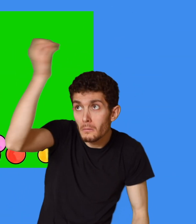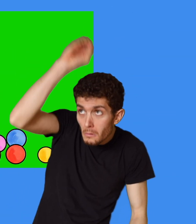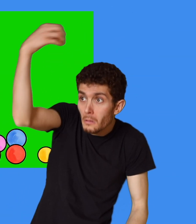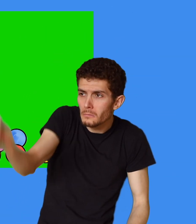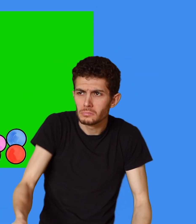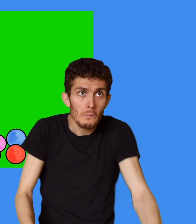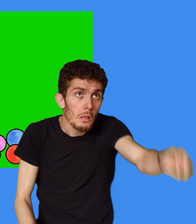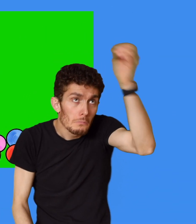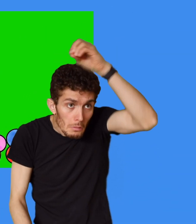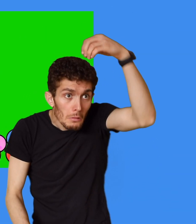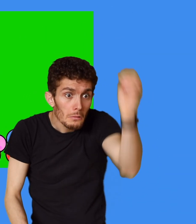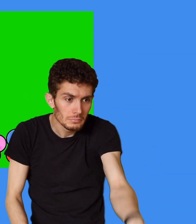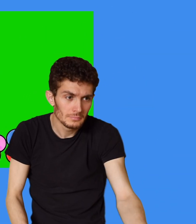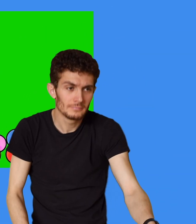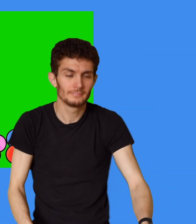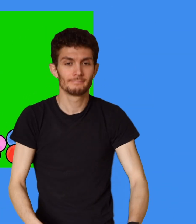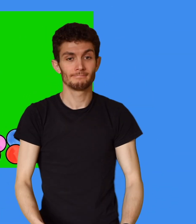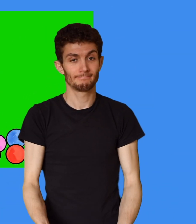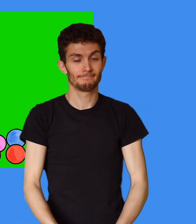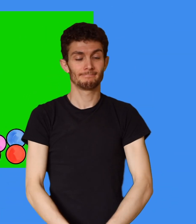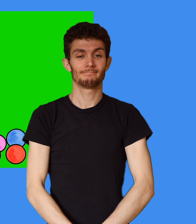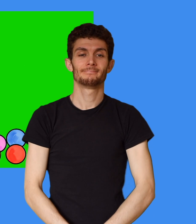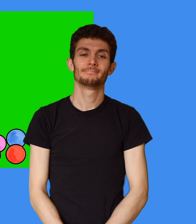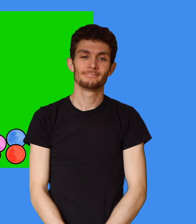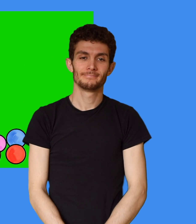The balls kept bouncing out of the hat.